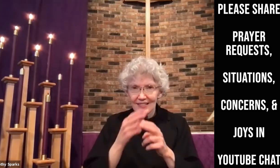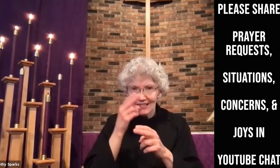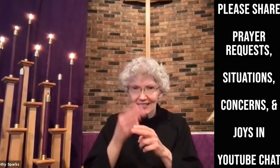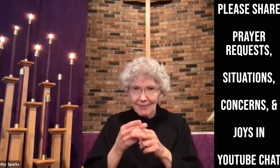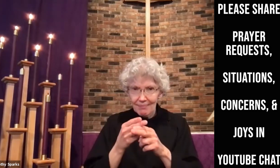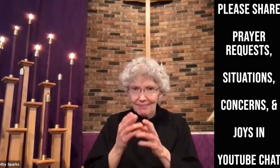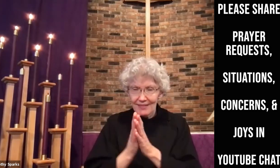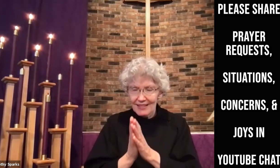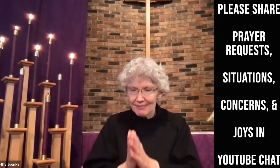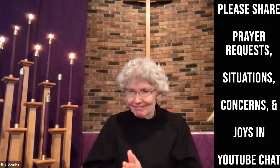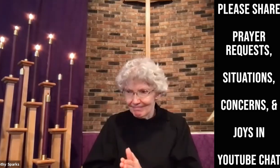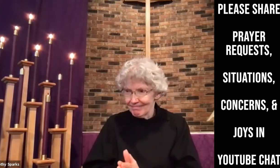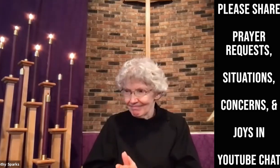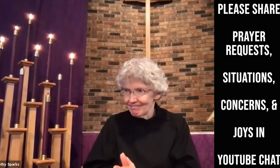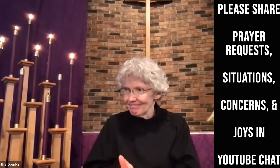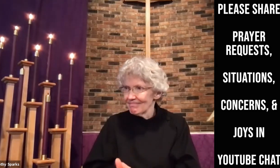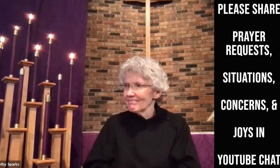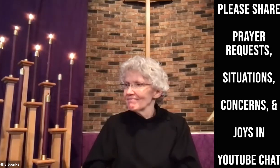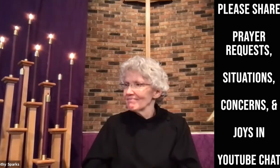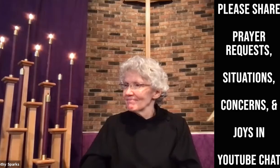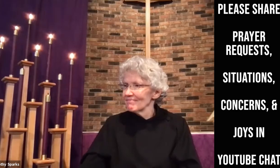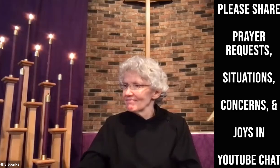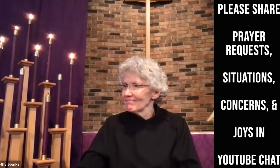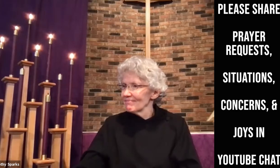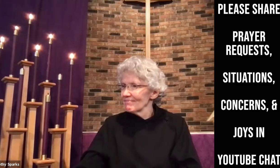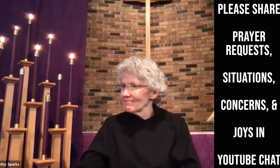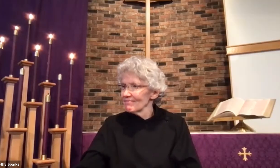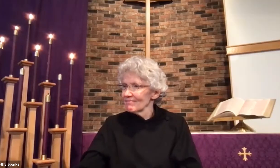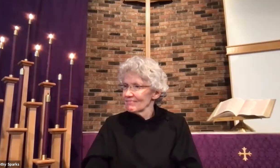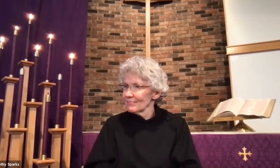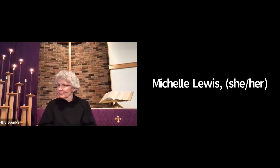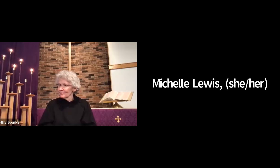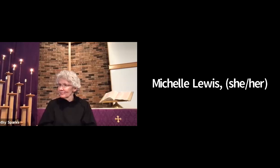We pray in Jesus' name. Amen.